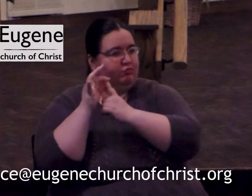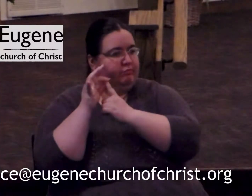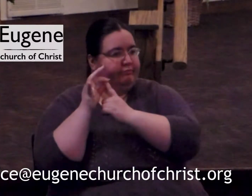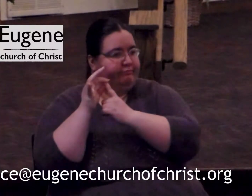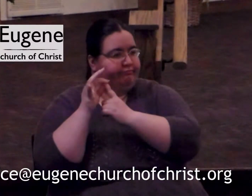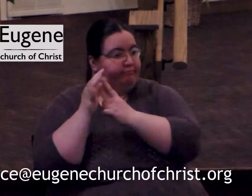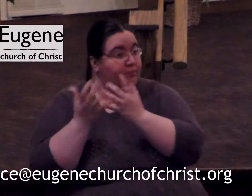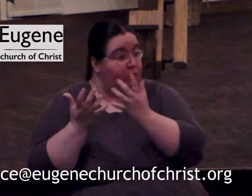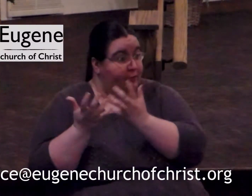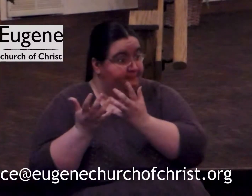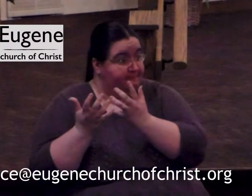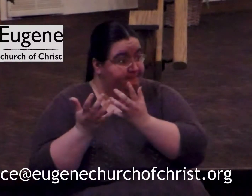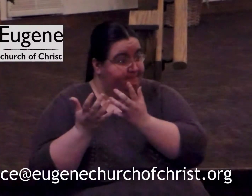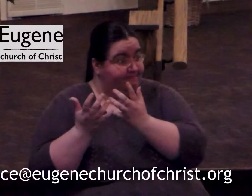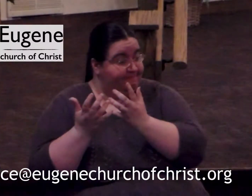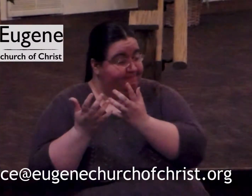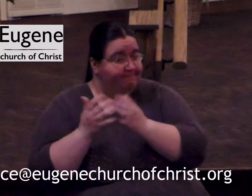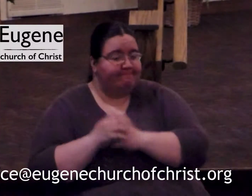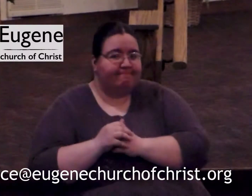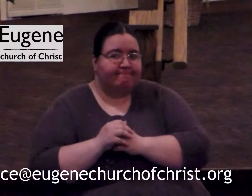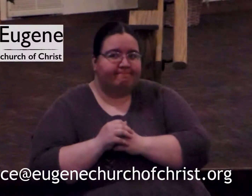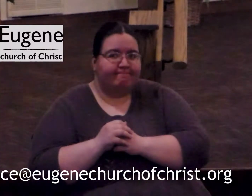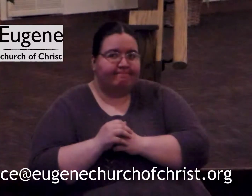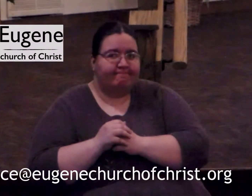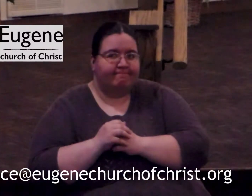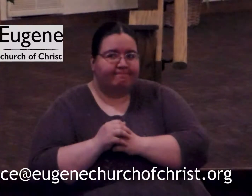is, at any moment in time, she can make up a song.